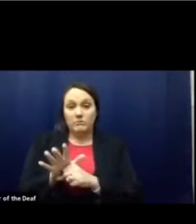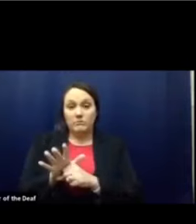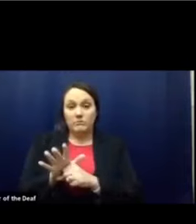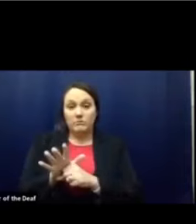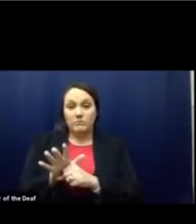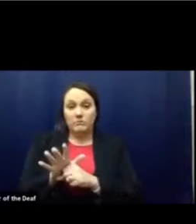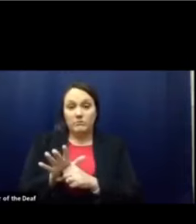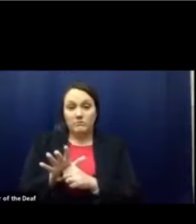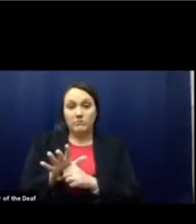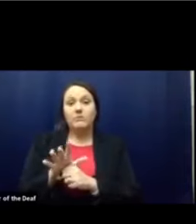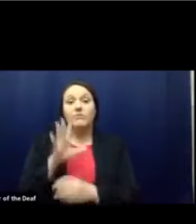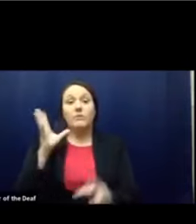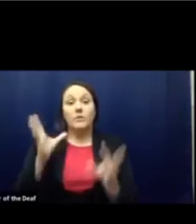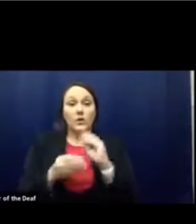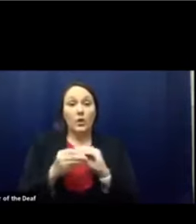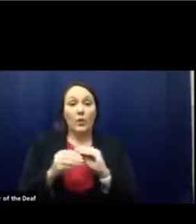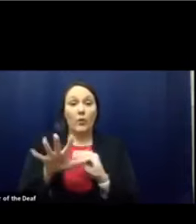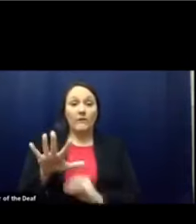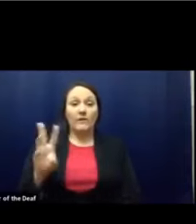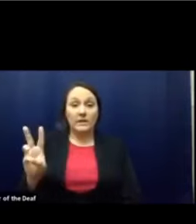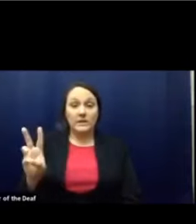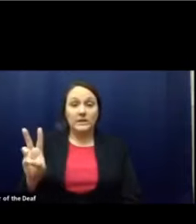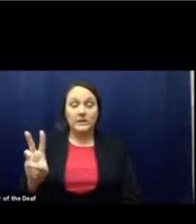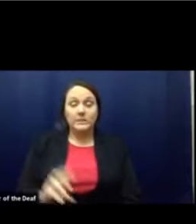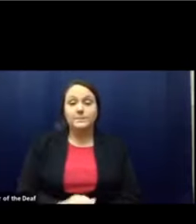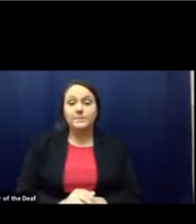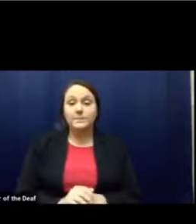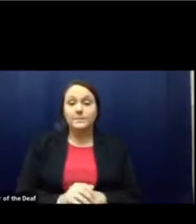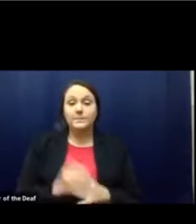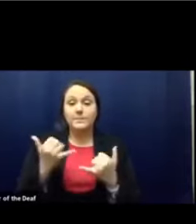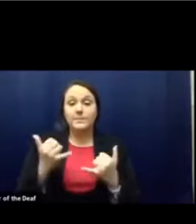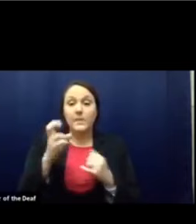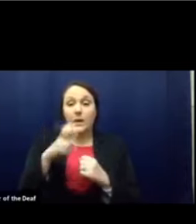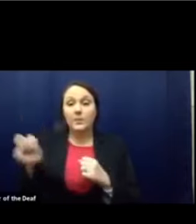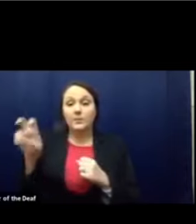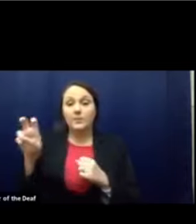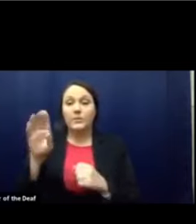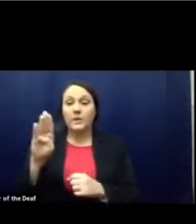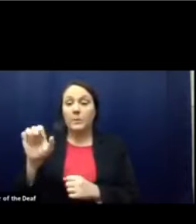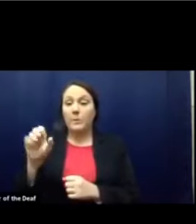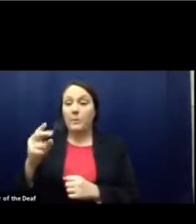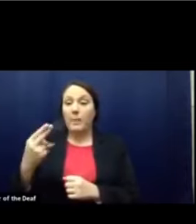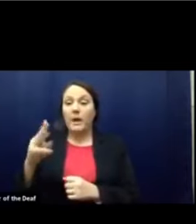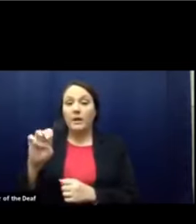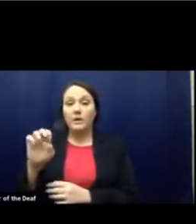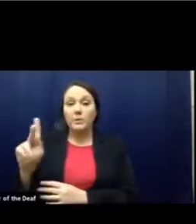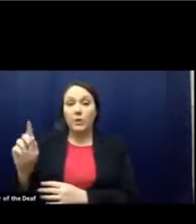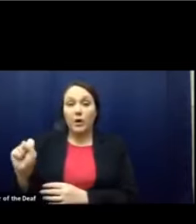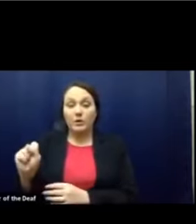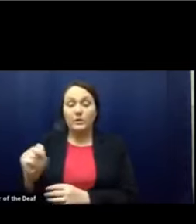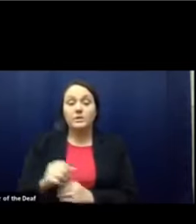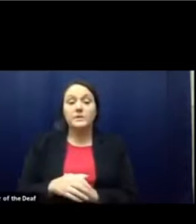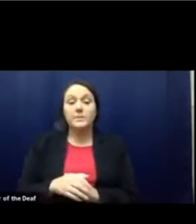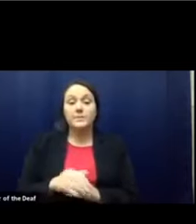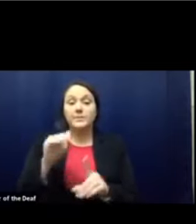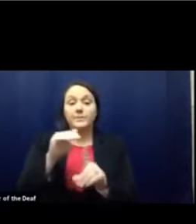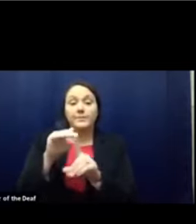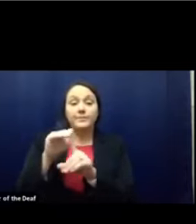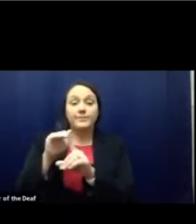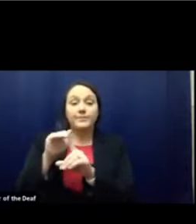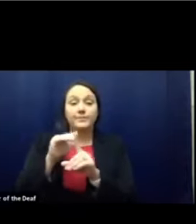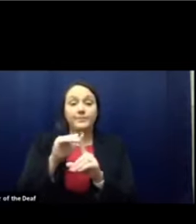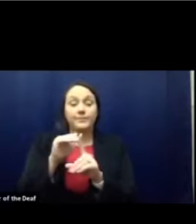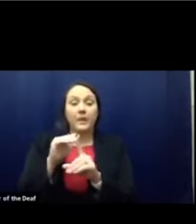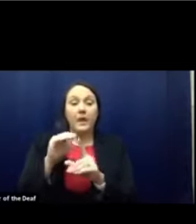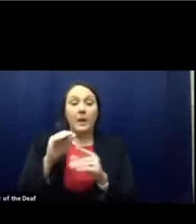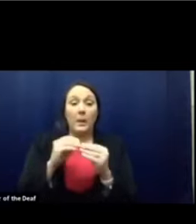COVID-19, bringing our total to 56. And now we'll transition to the benchmarks. As a reminder, for the majority